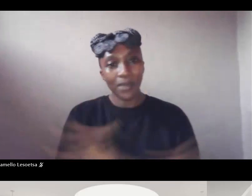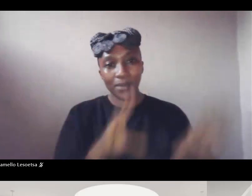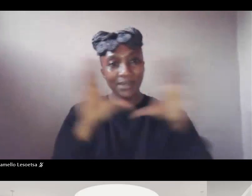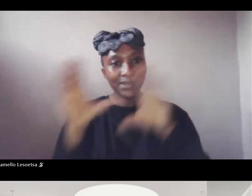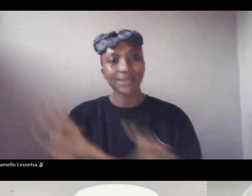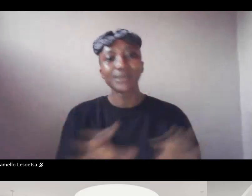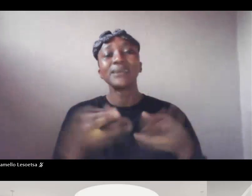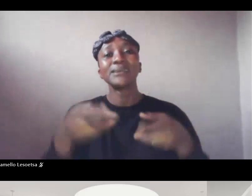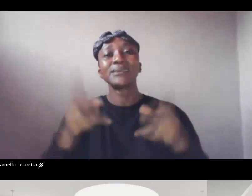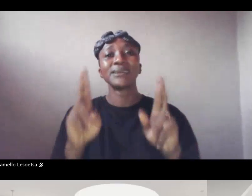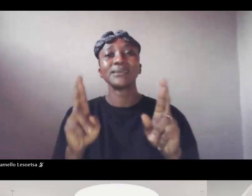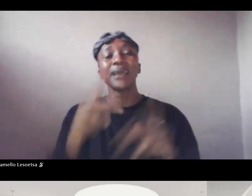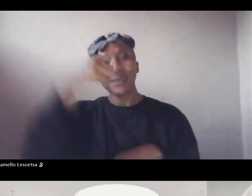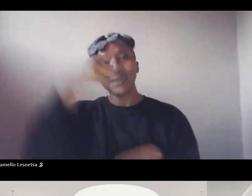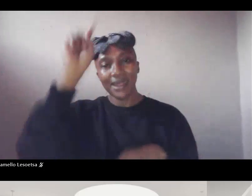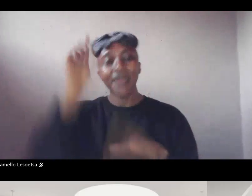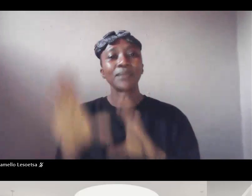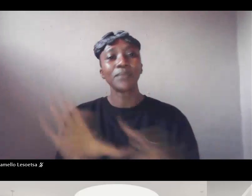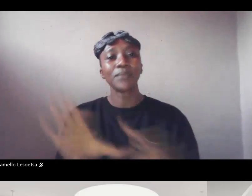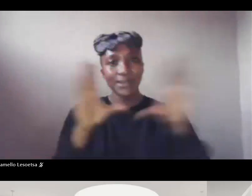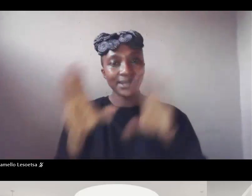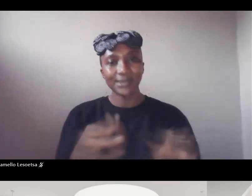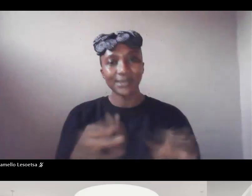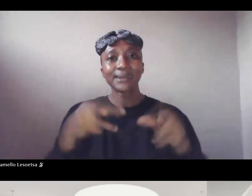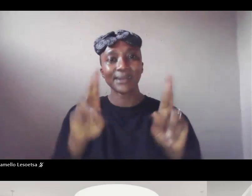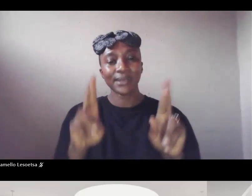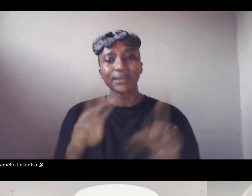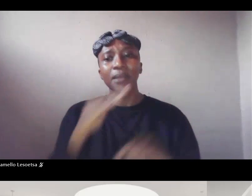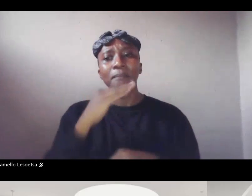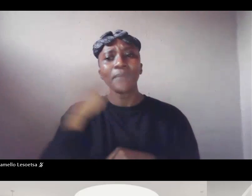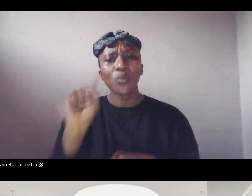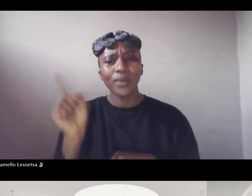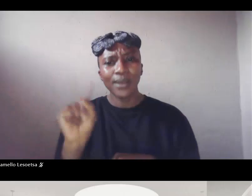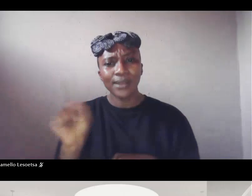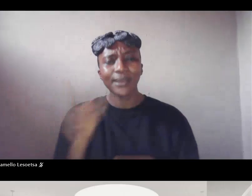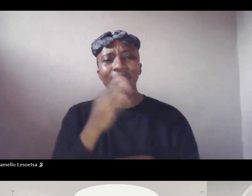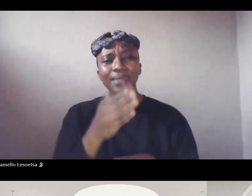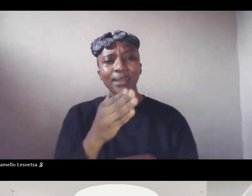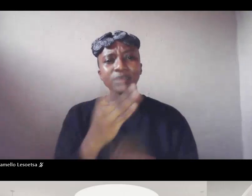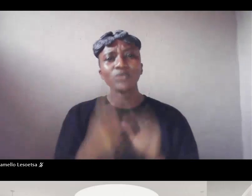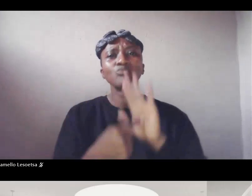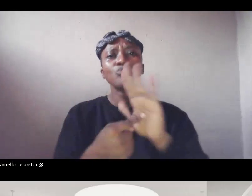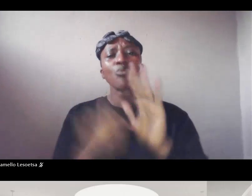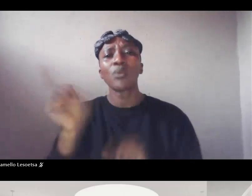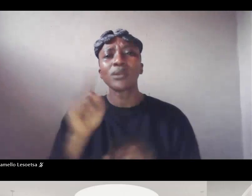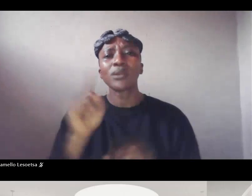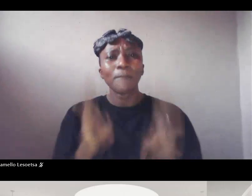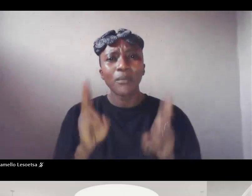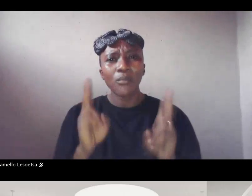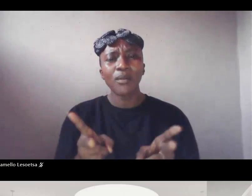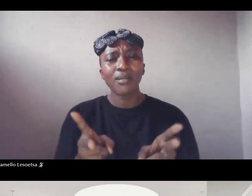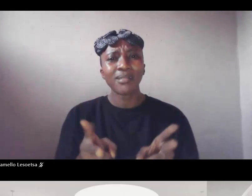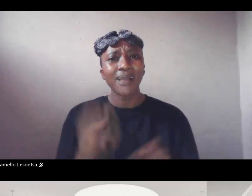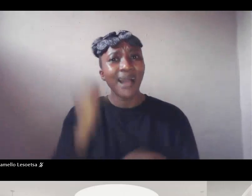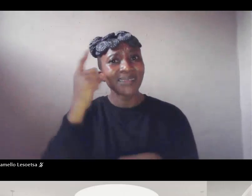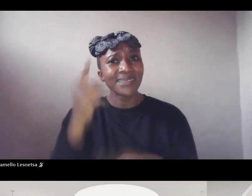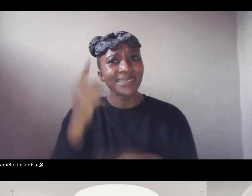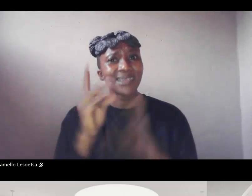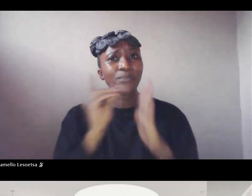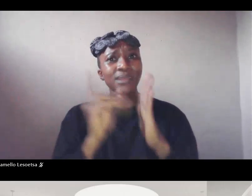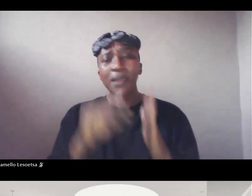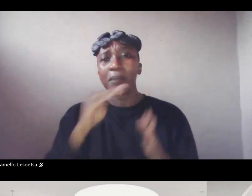at risk. It does not say that when people understand policy, it immediately translates to full implementation. But